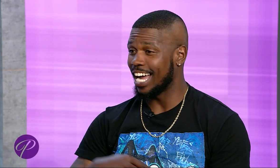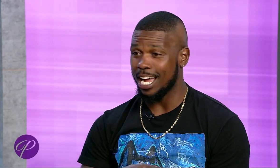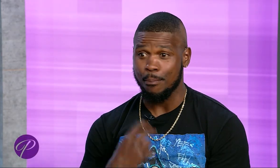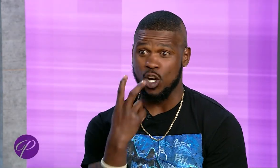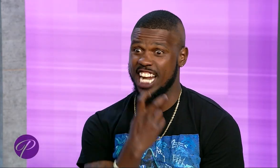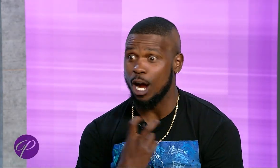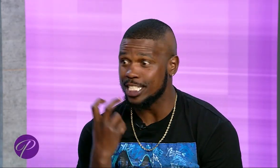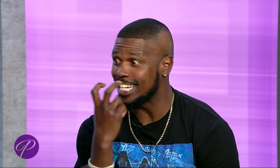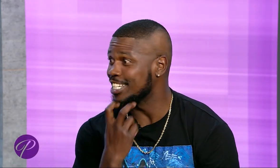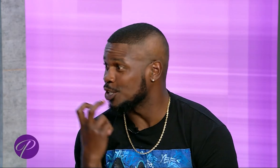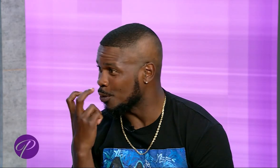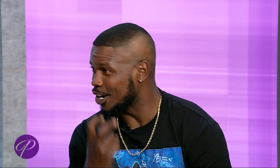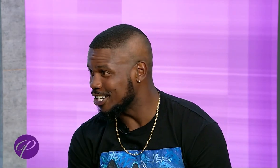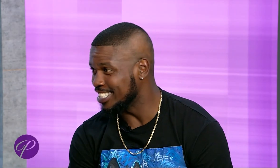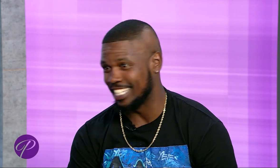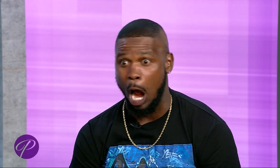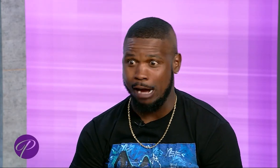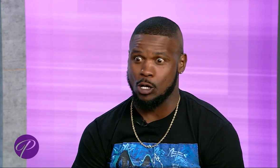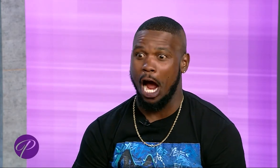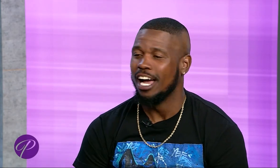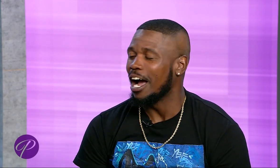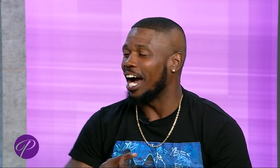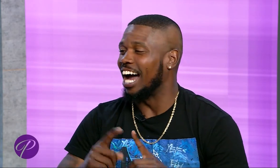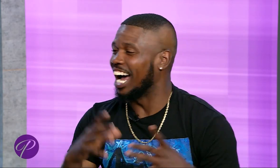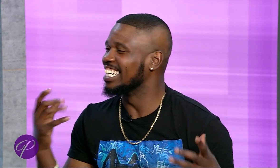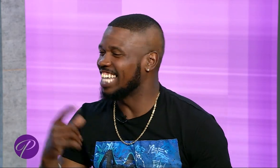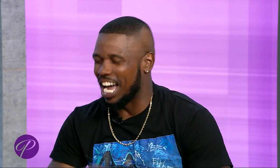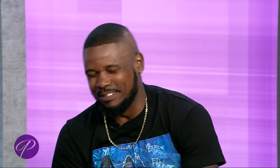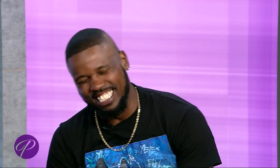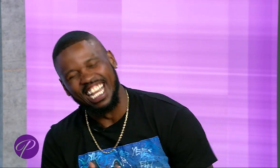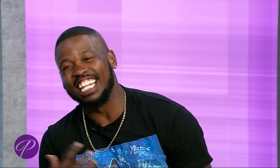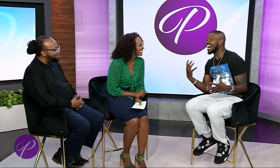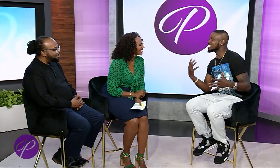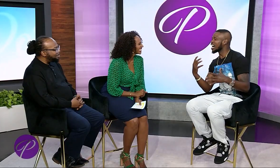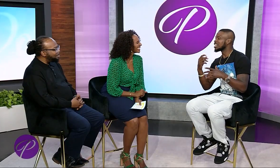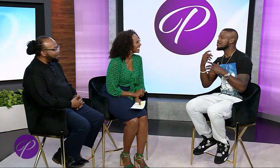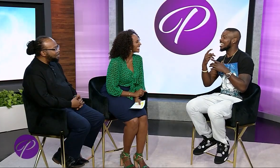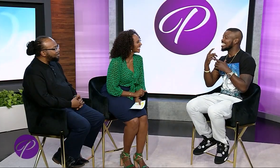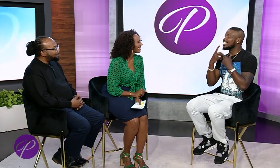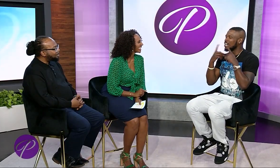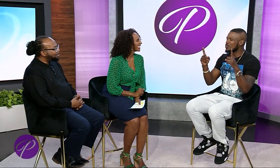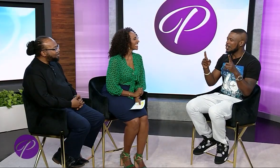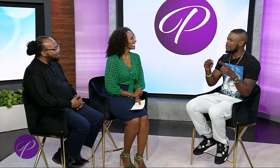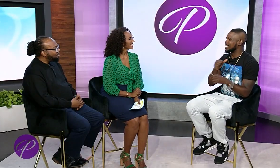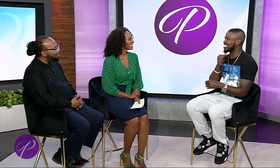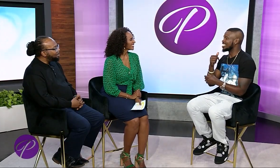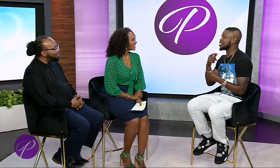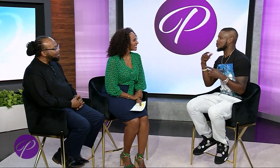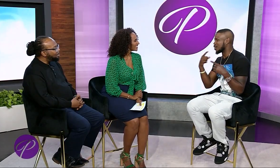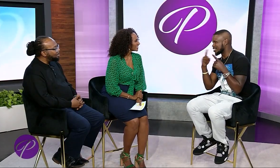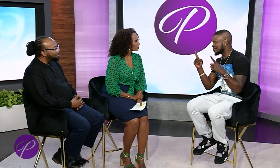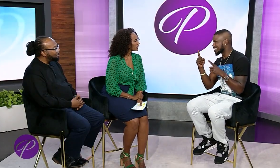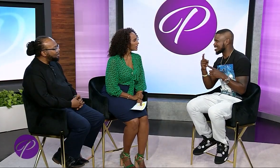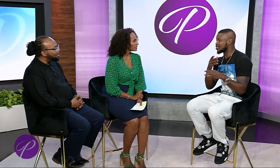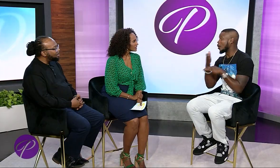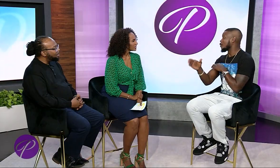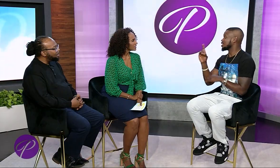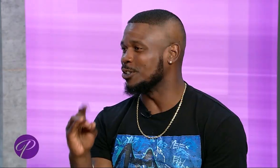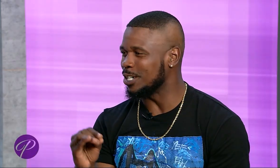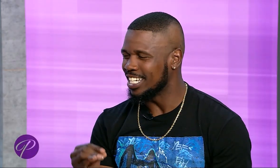time, pronunciate your words. A lot of times it does work, but then it doesn't work because you overdo it,